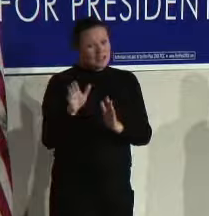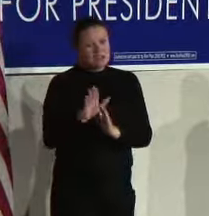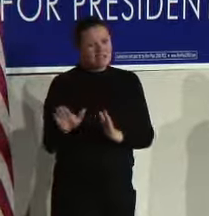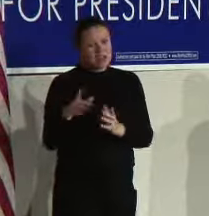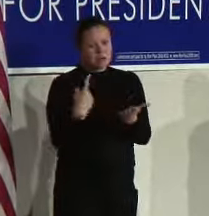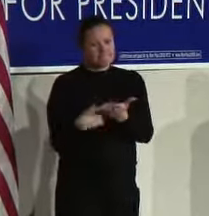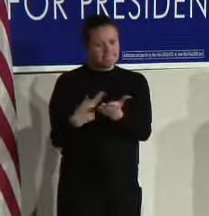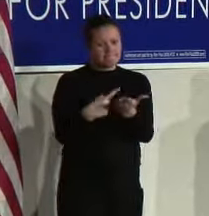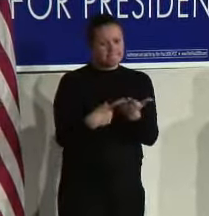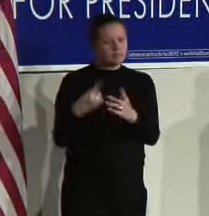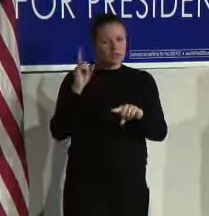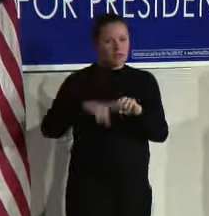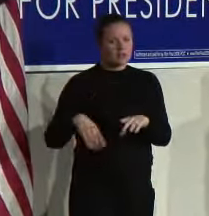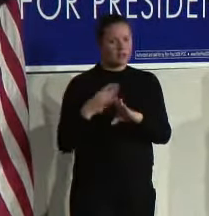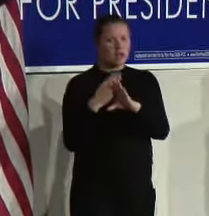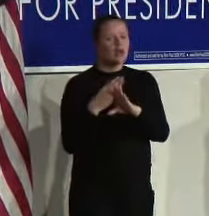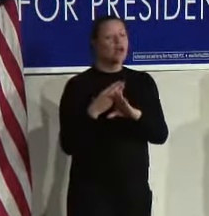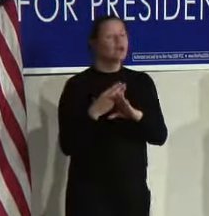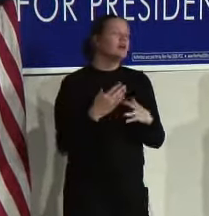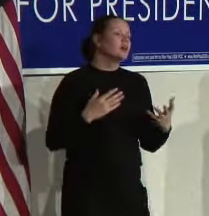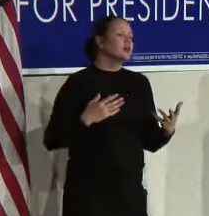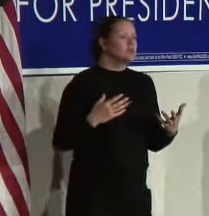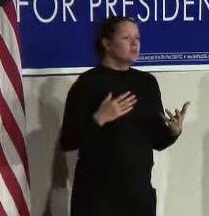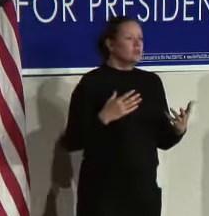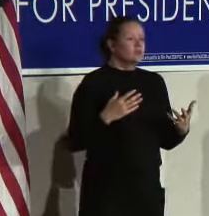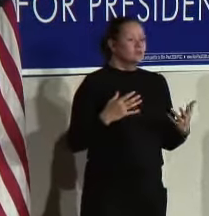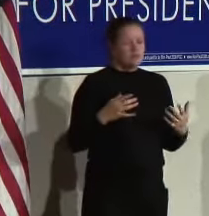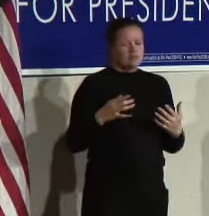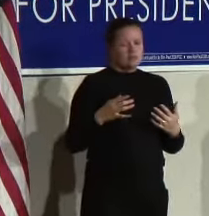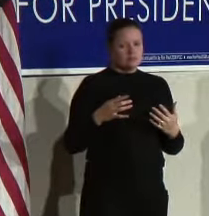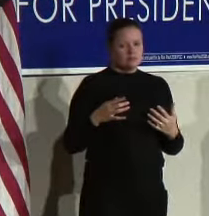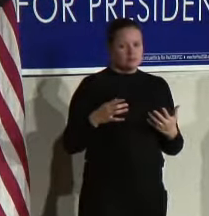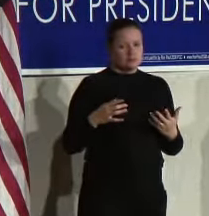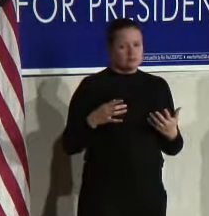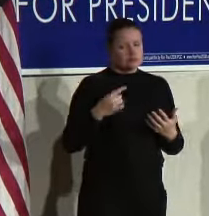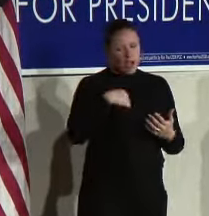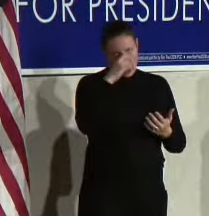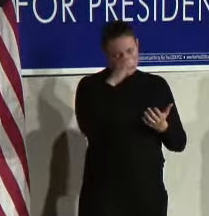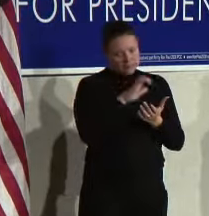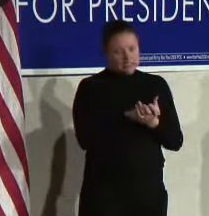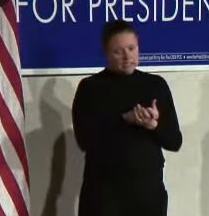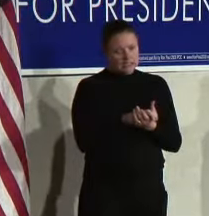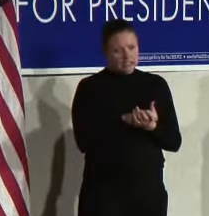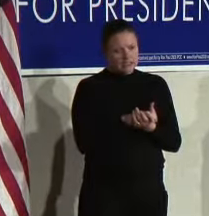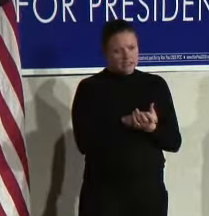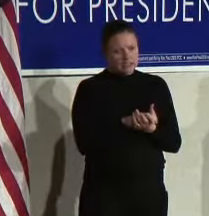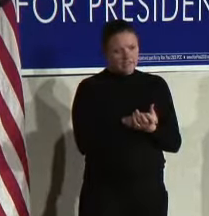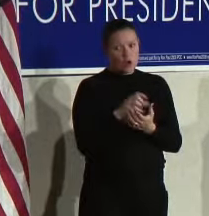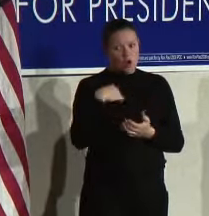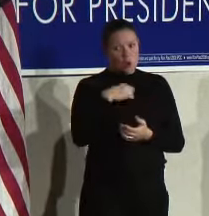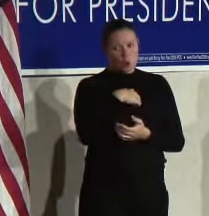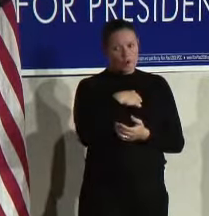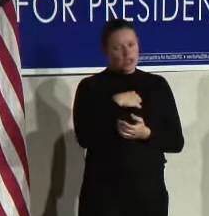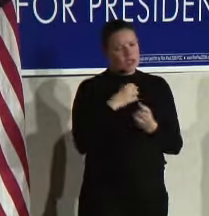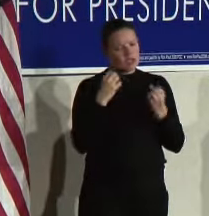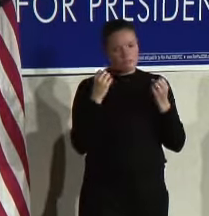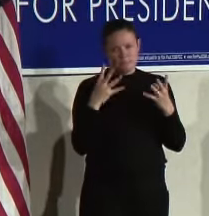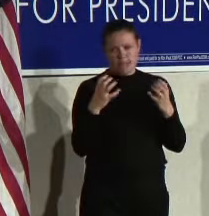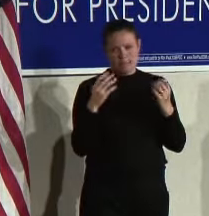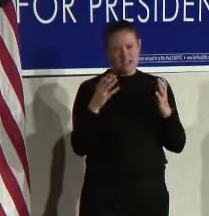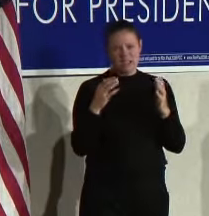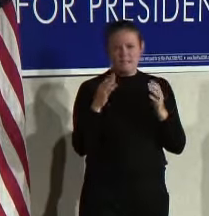in spite of the fact that the litmus test for loyalty to Israel is only if we send tens of billions of dollars,